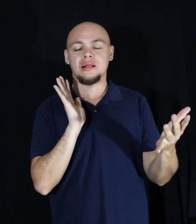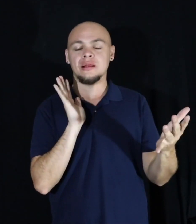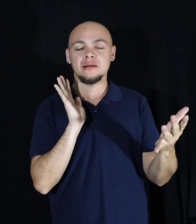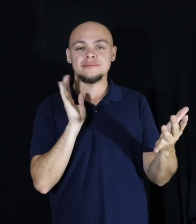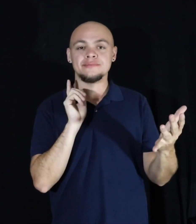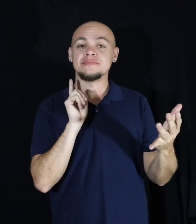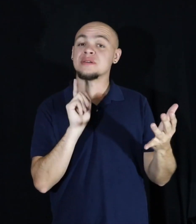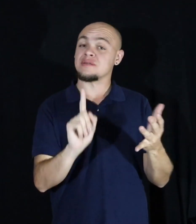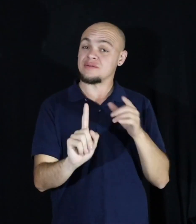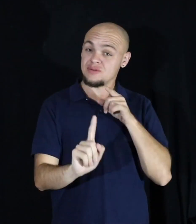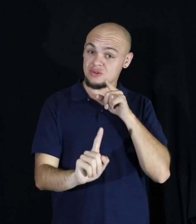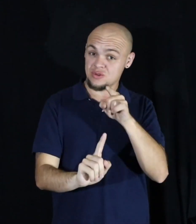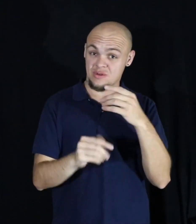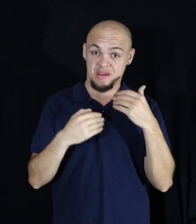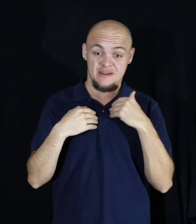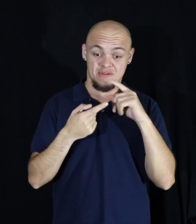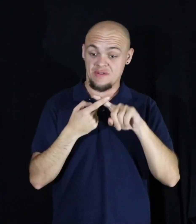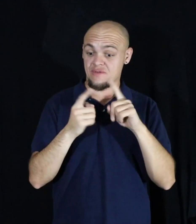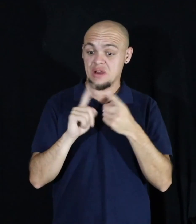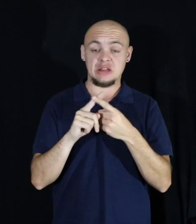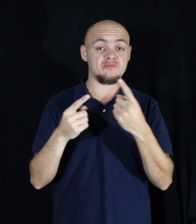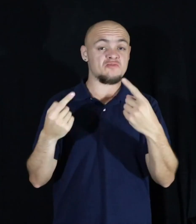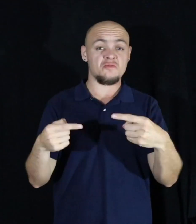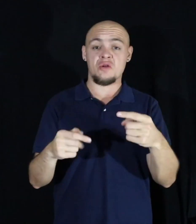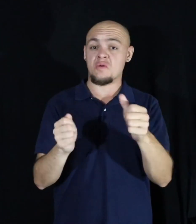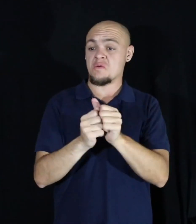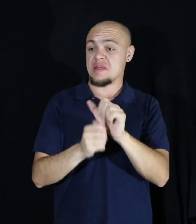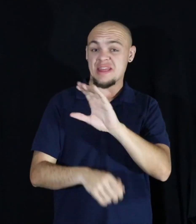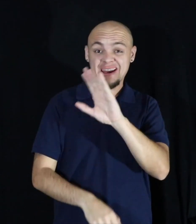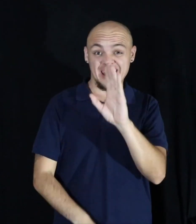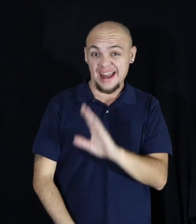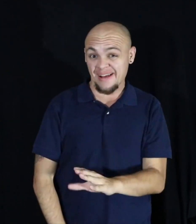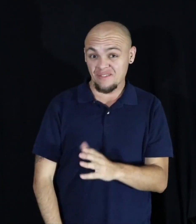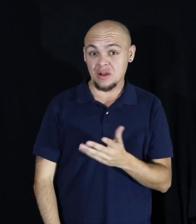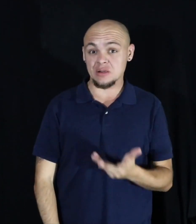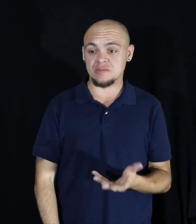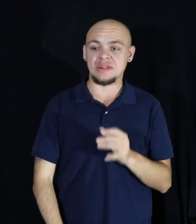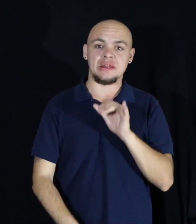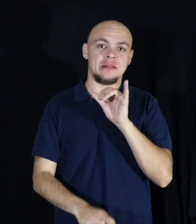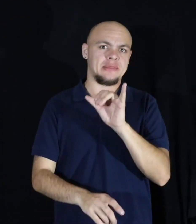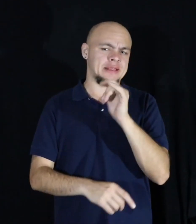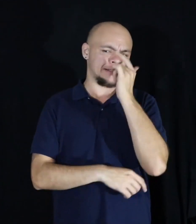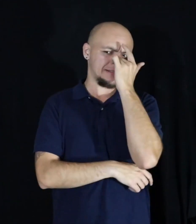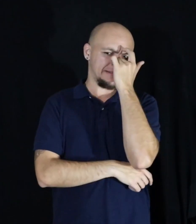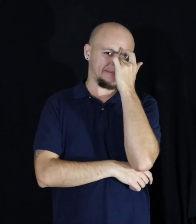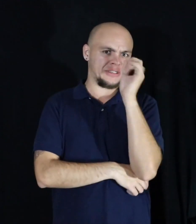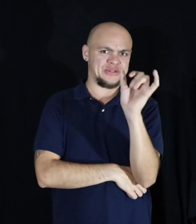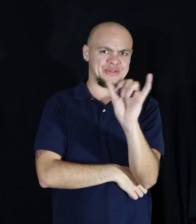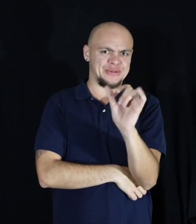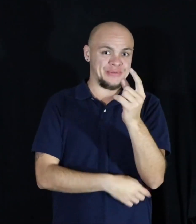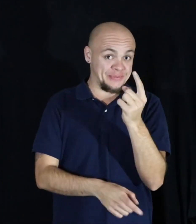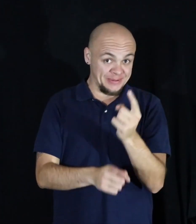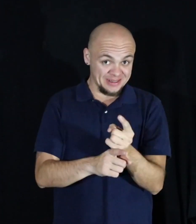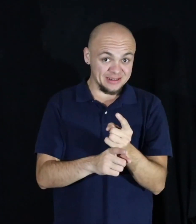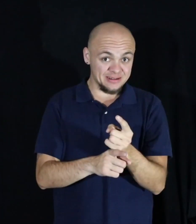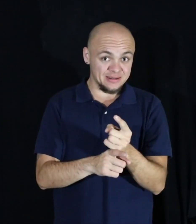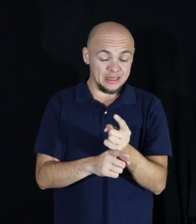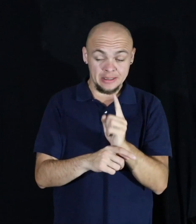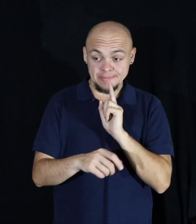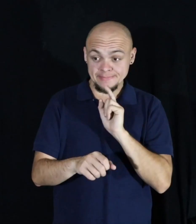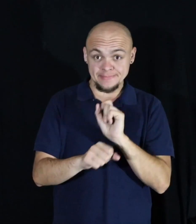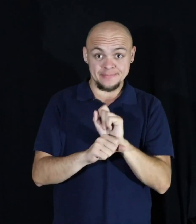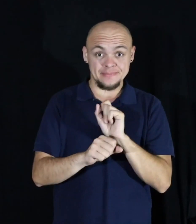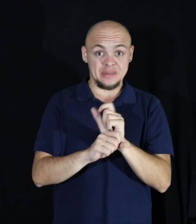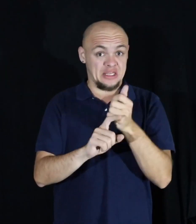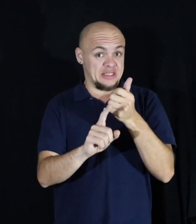if you have a friend who you never argue with at all, well, that's suspicious too, right? Are you really able to be